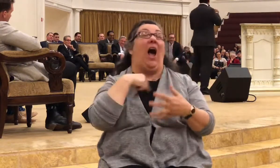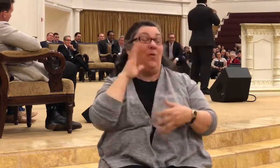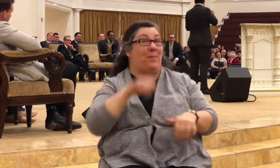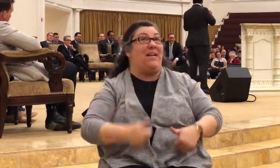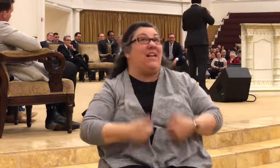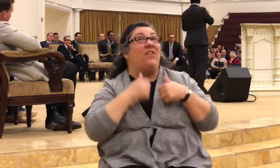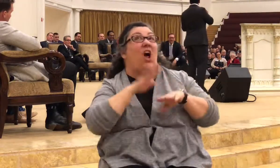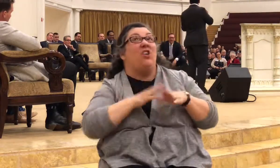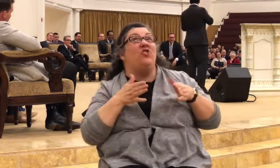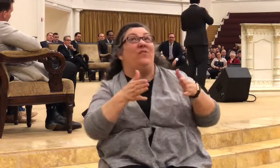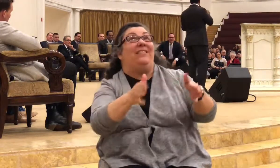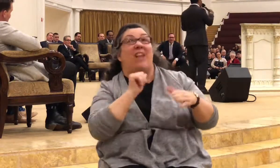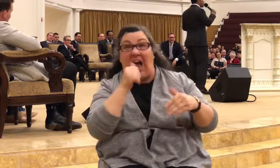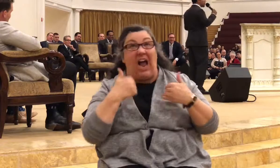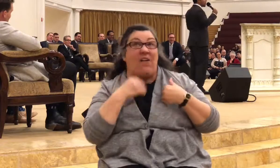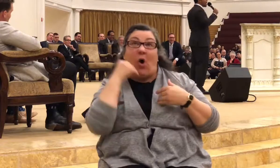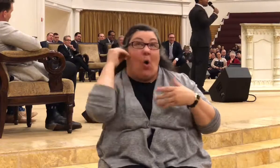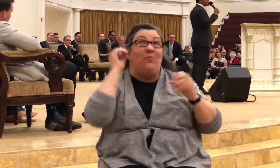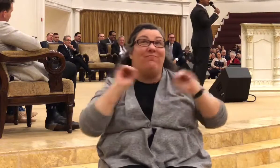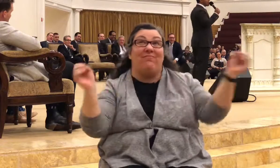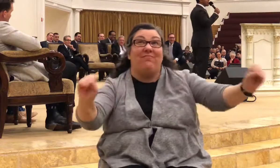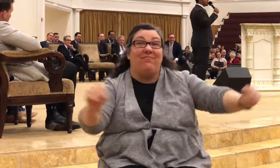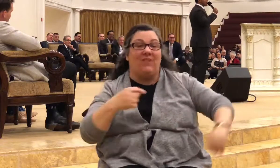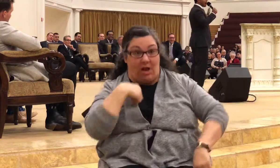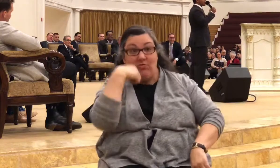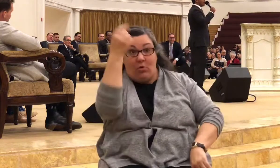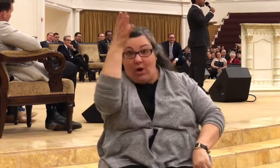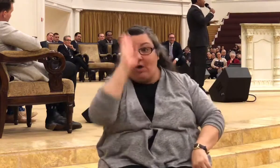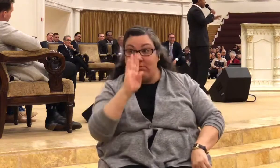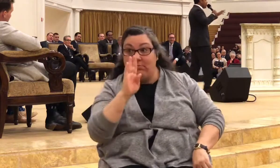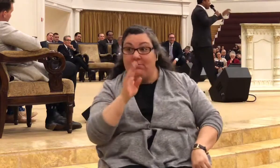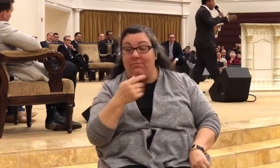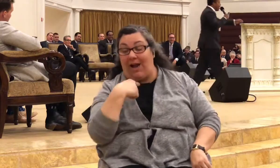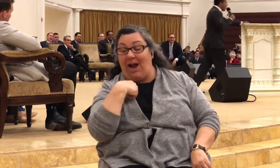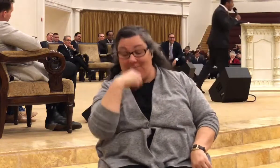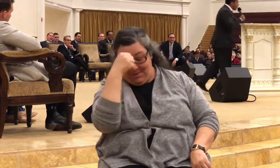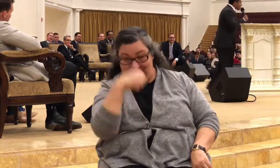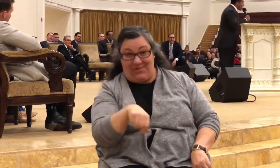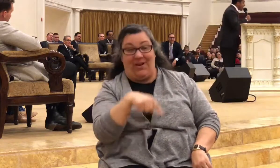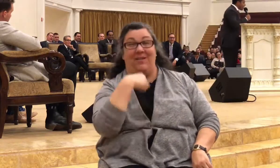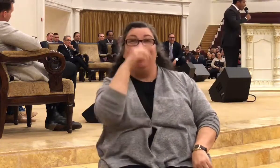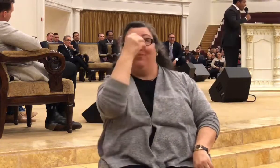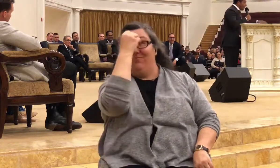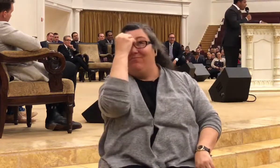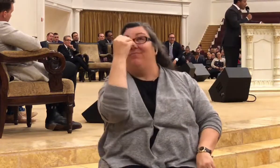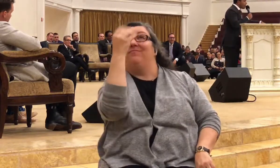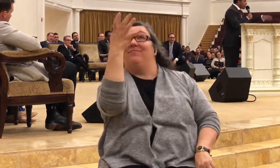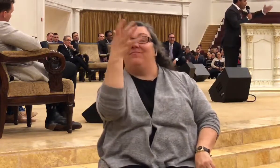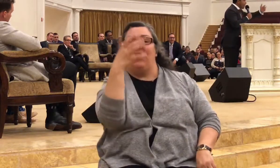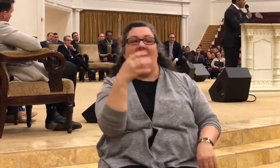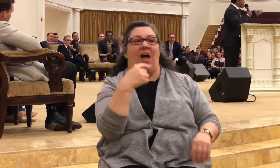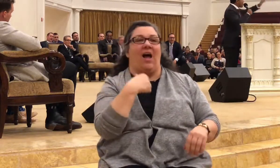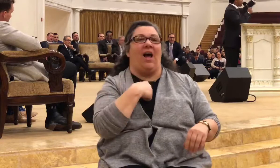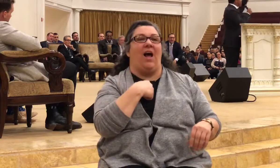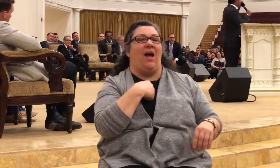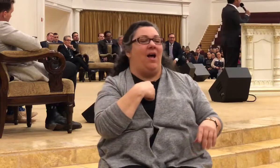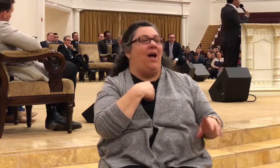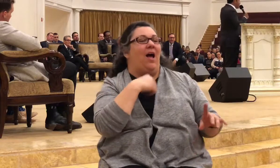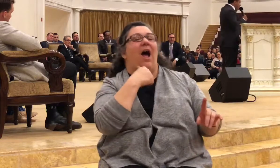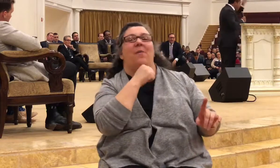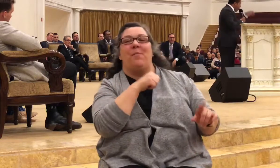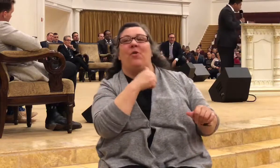not going to have anywhere to live. That's why I told God. God's my witness. I remember all of a sudden, I began to tell that lady she